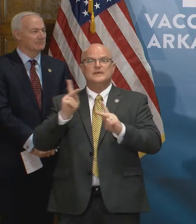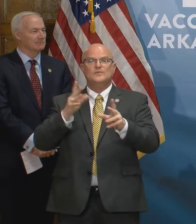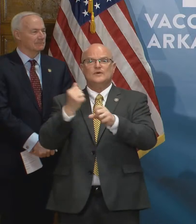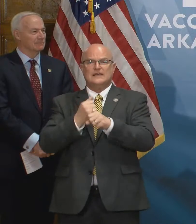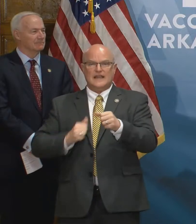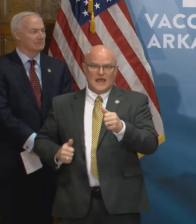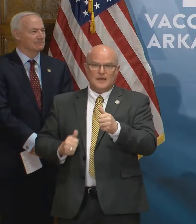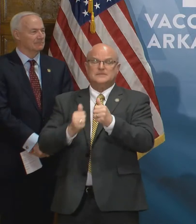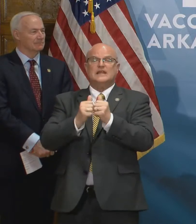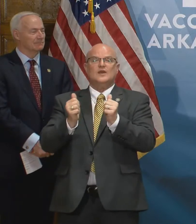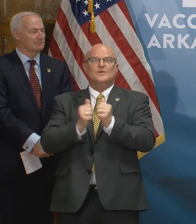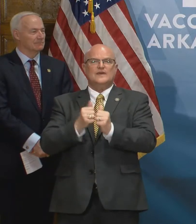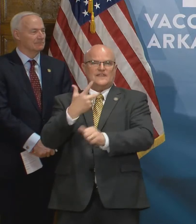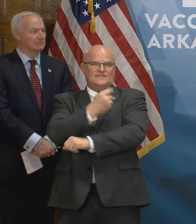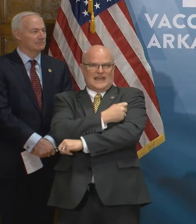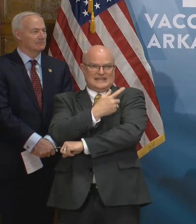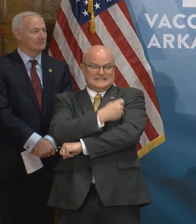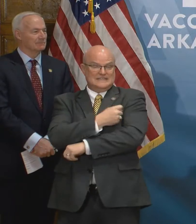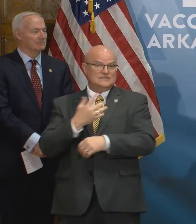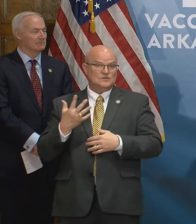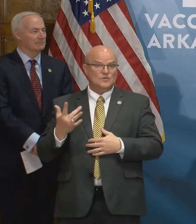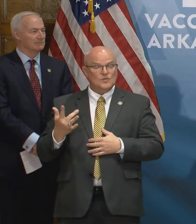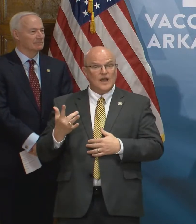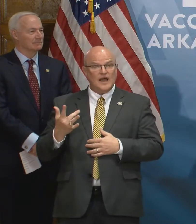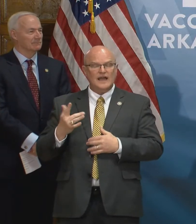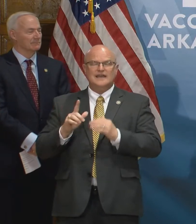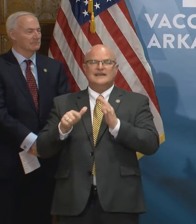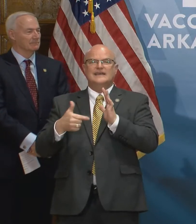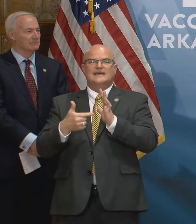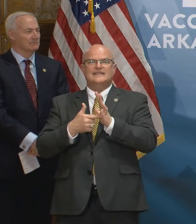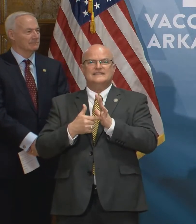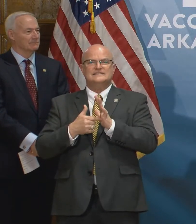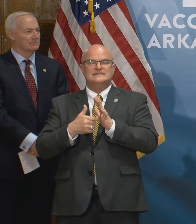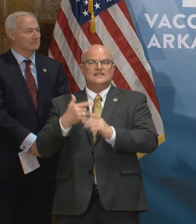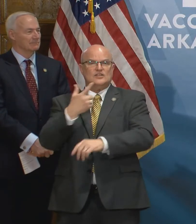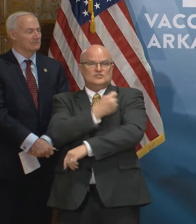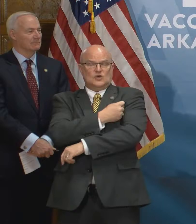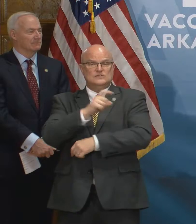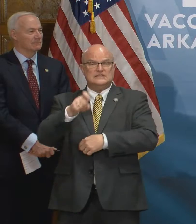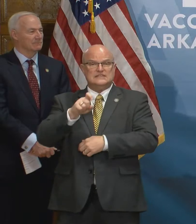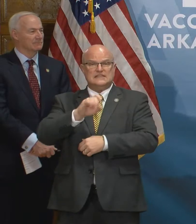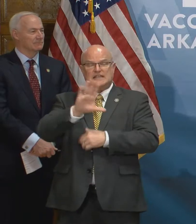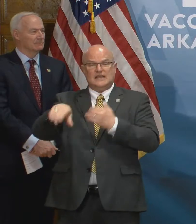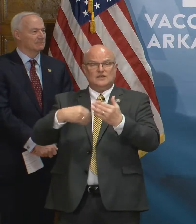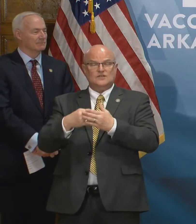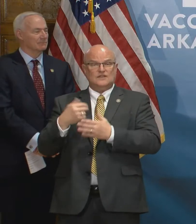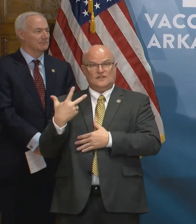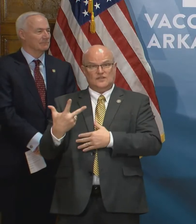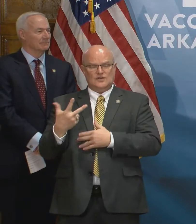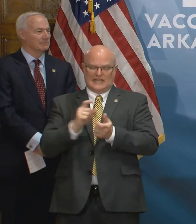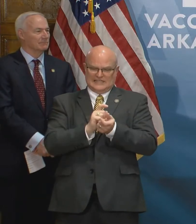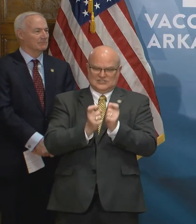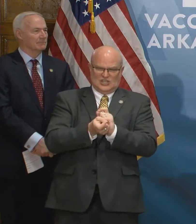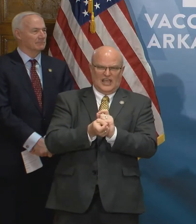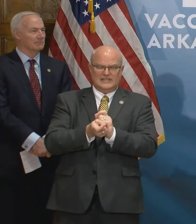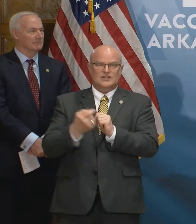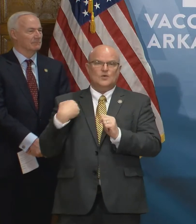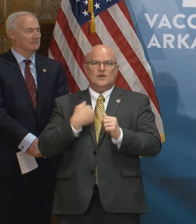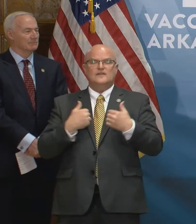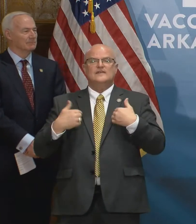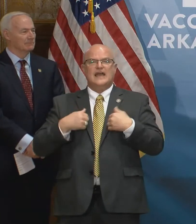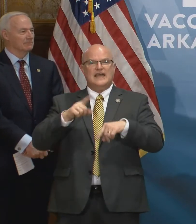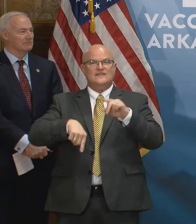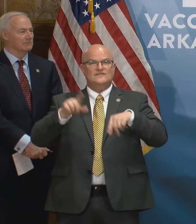will get up to date with their vaccines, because the doses needed, including the booster dose, has changed as we have